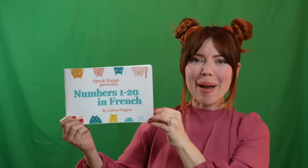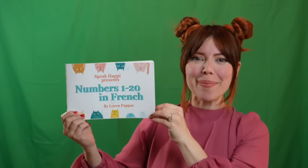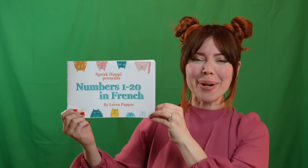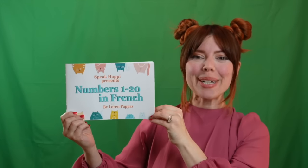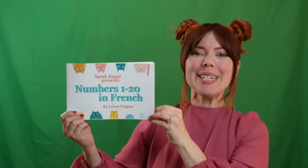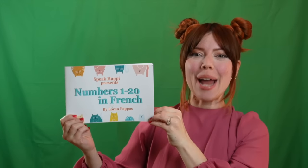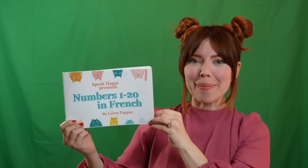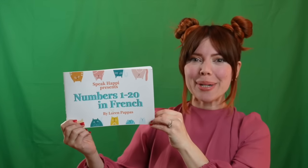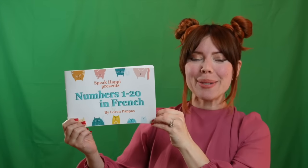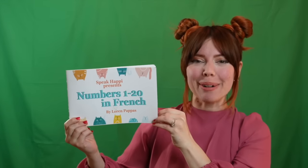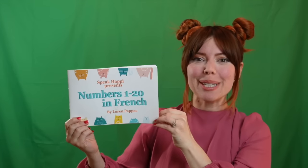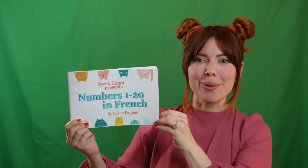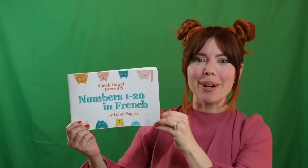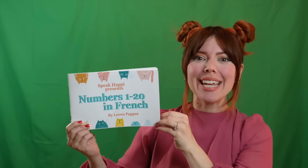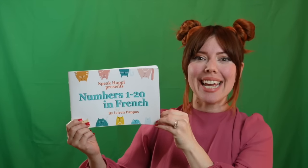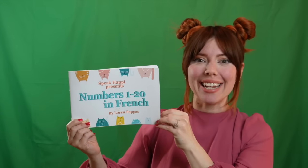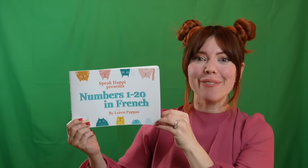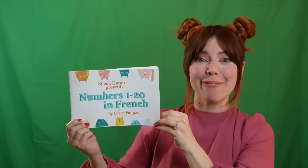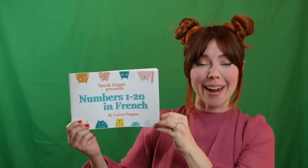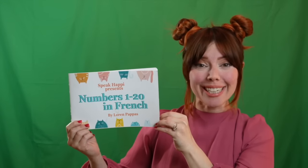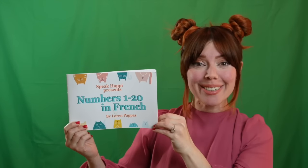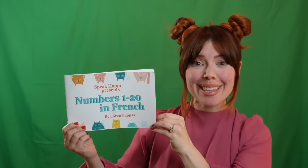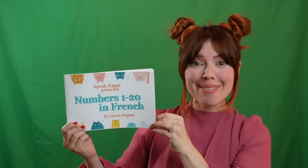book, Numbers 1 to 20 in French with me?